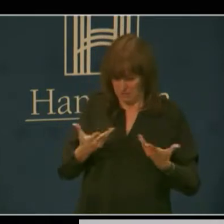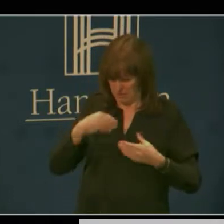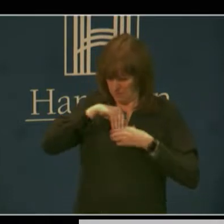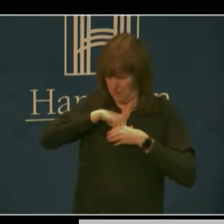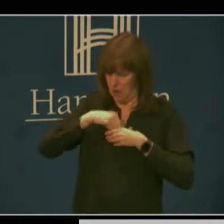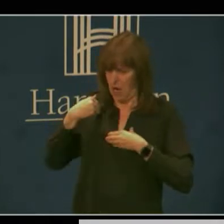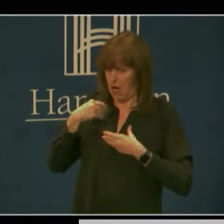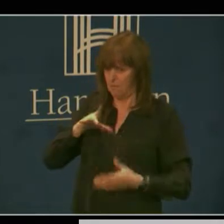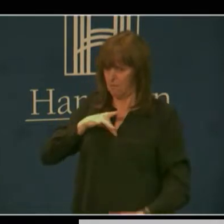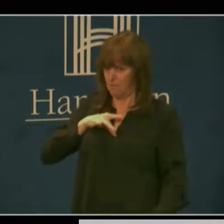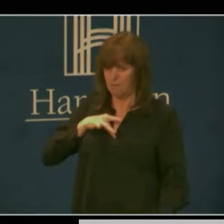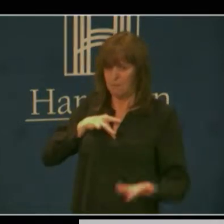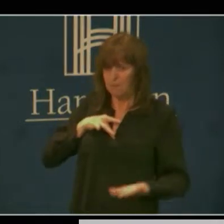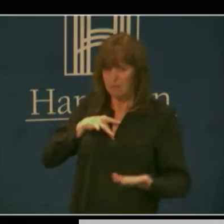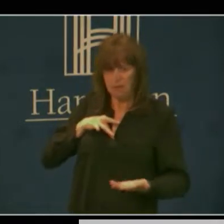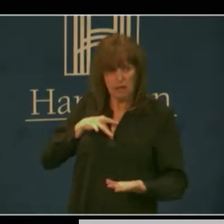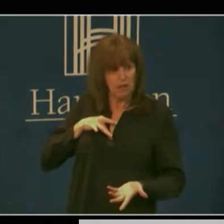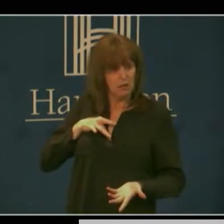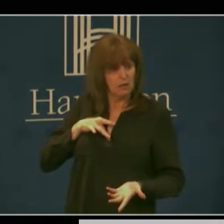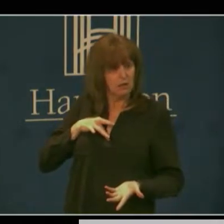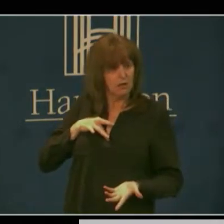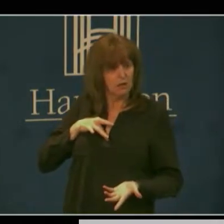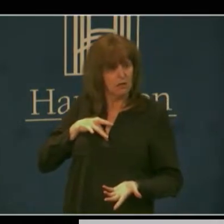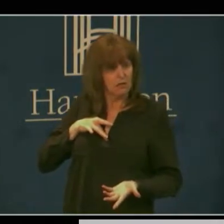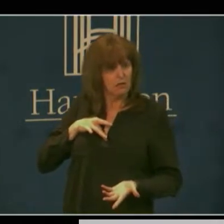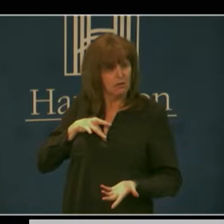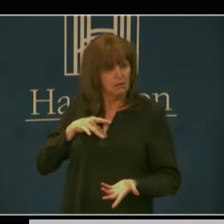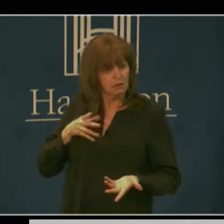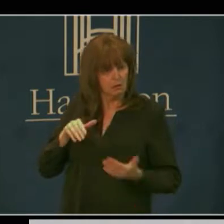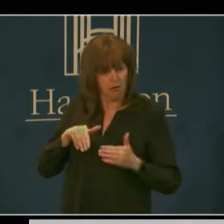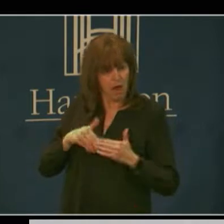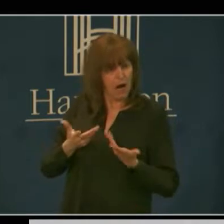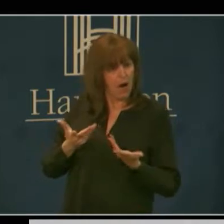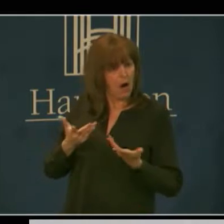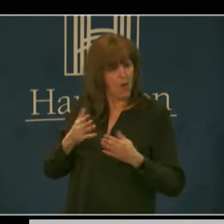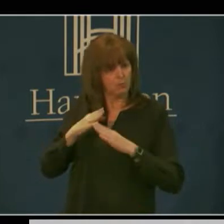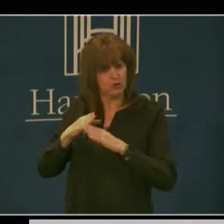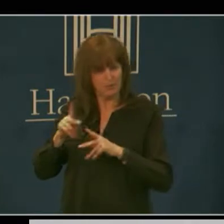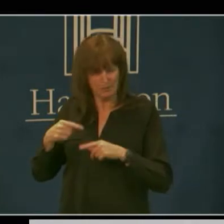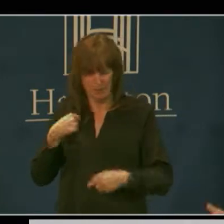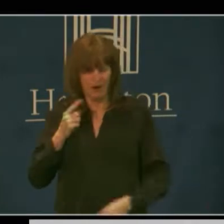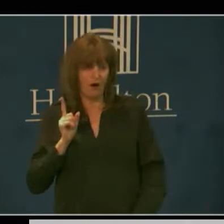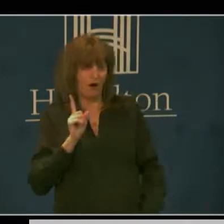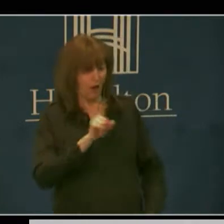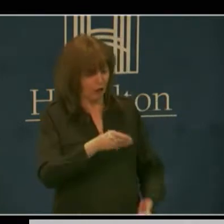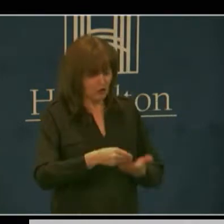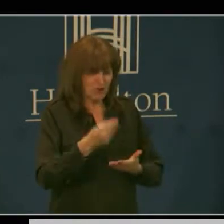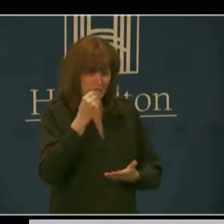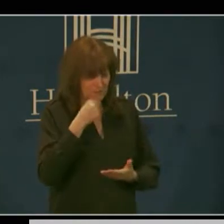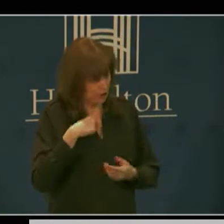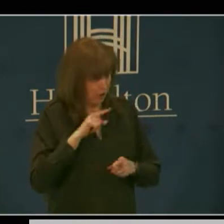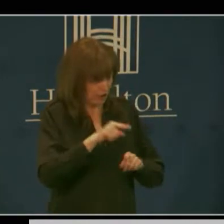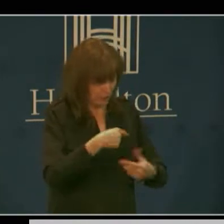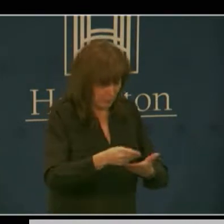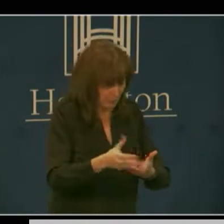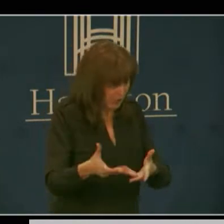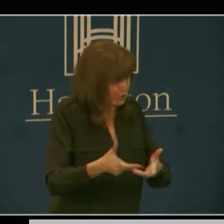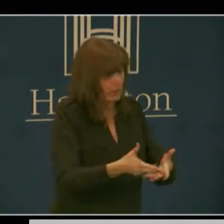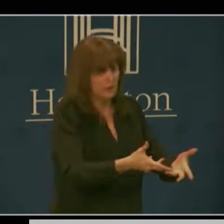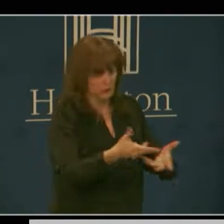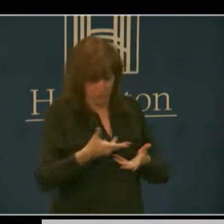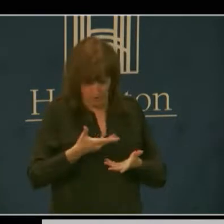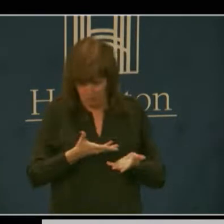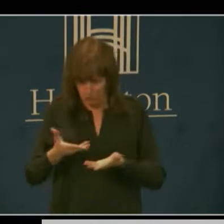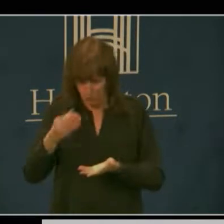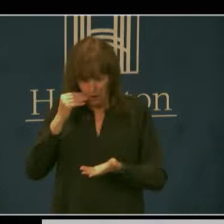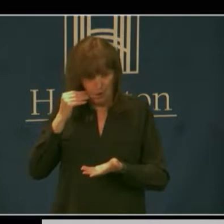kind of recommendations do you have for potentially sanitizing groceries once you bring them home from the store?